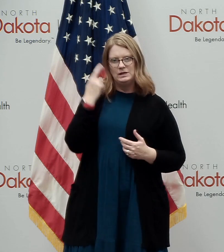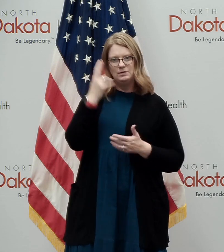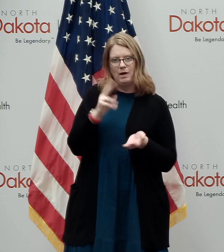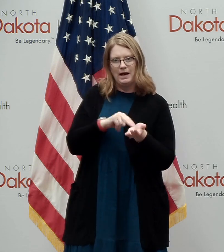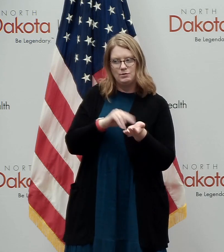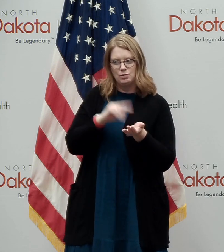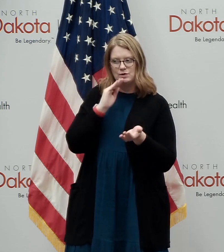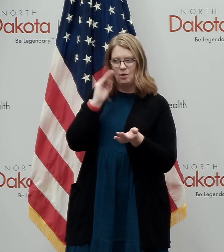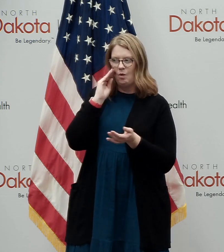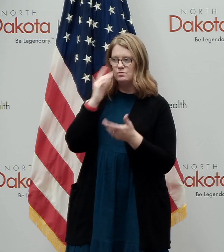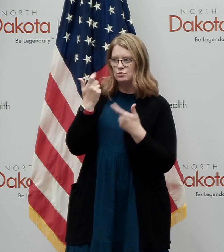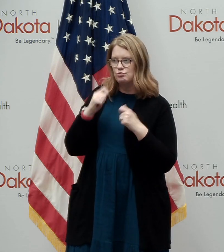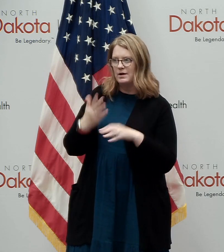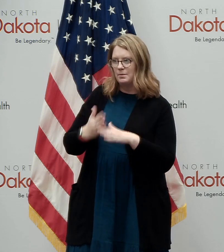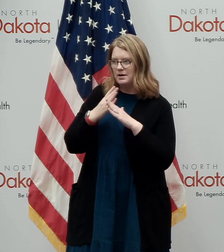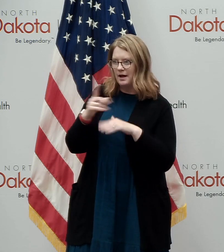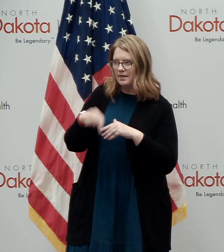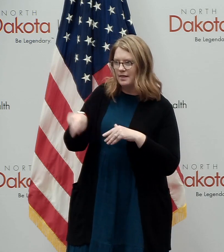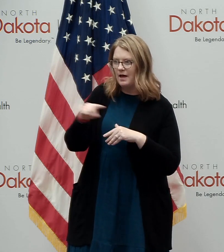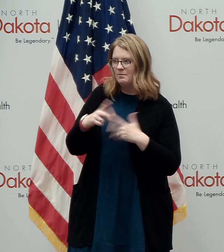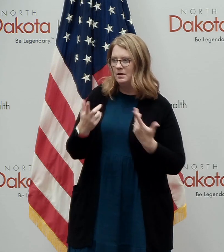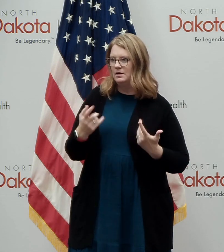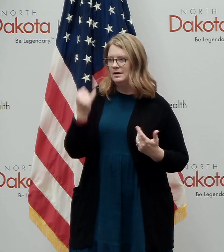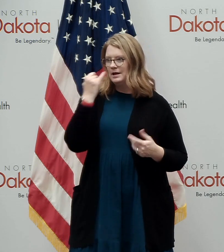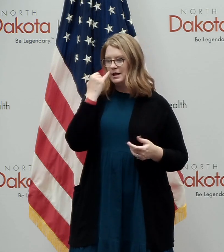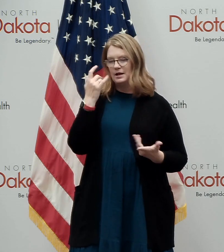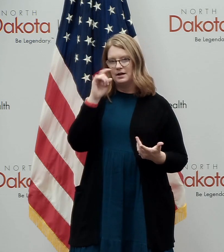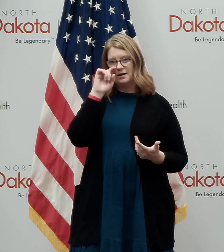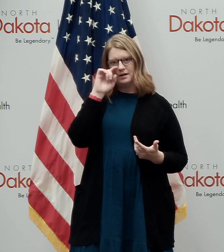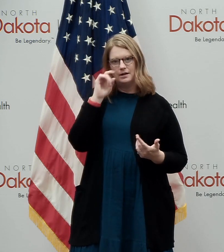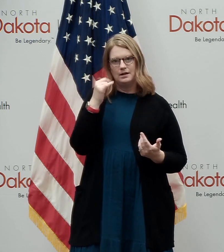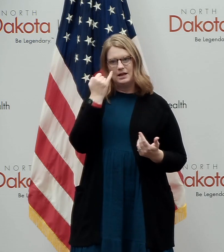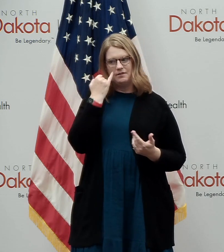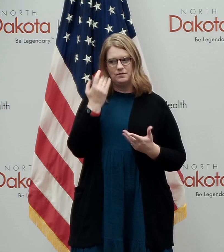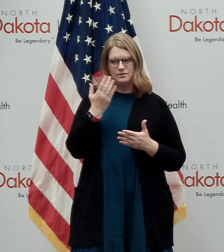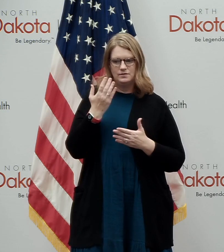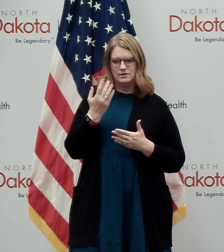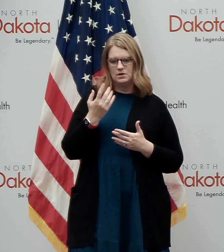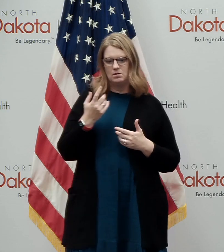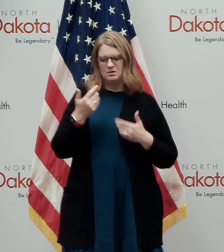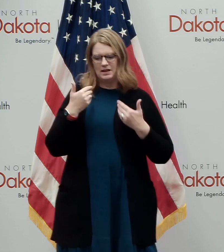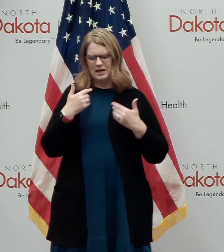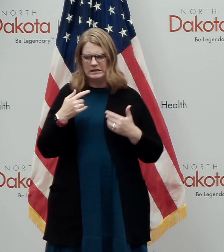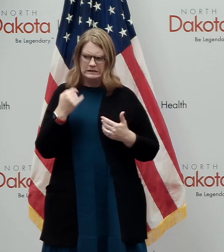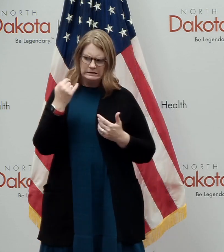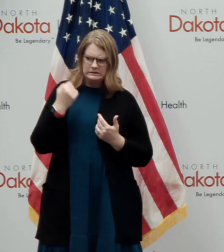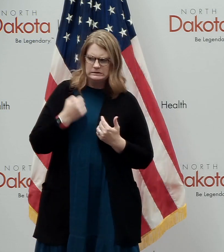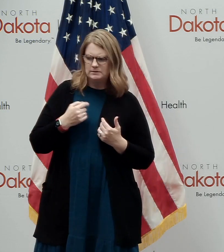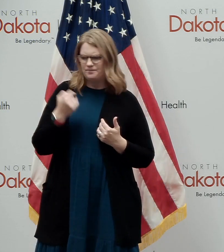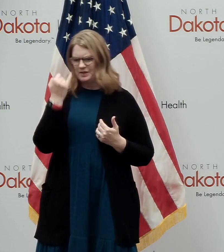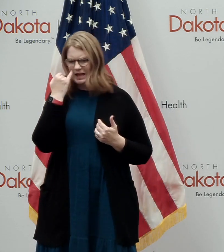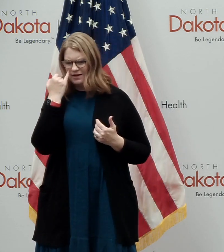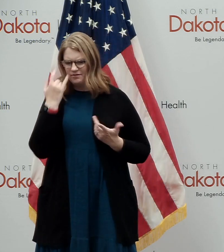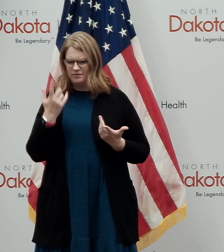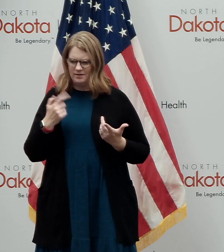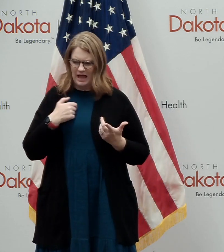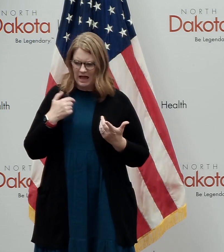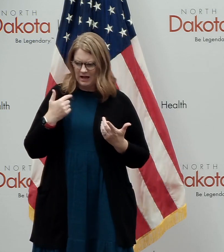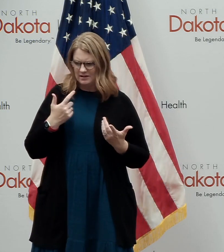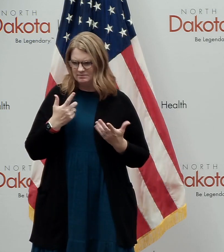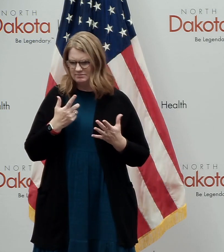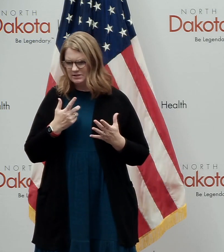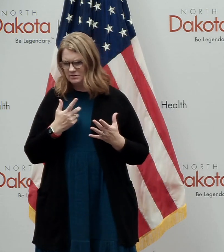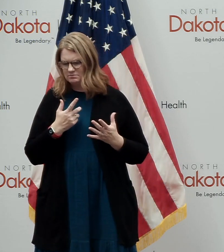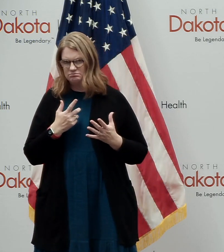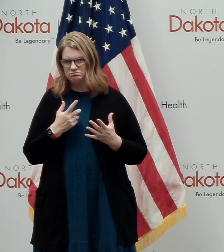you had a loved one, that had if you thought that if some action you took might create a 1 in 10 or a 2 in 10 chance that someone might die,